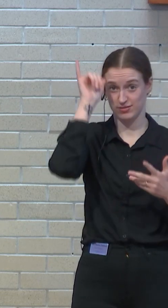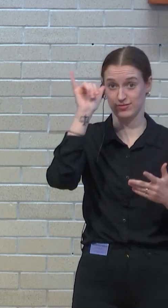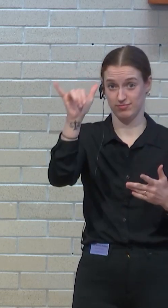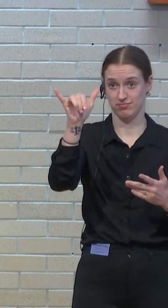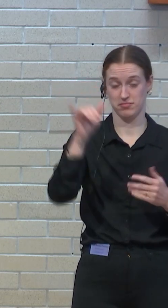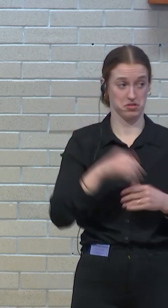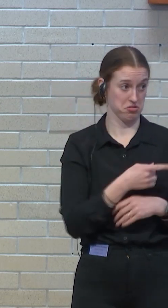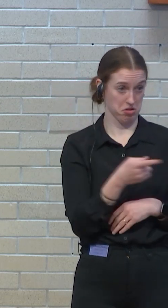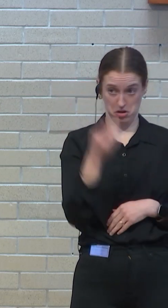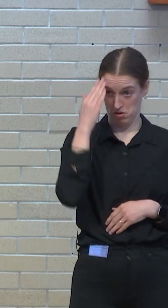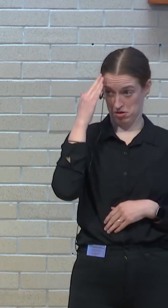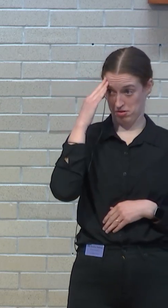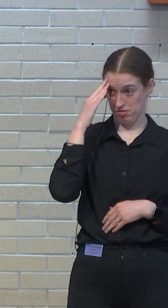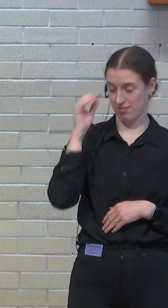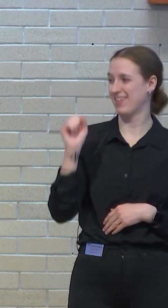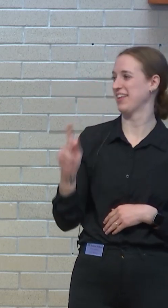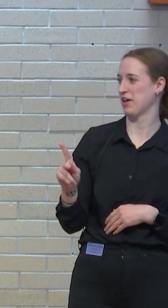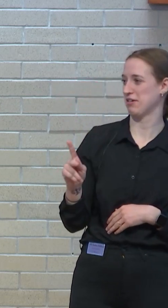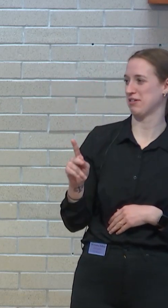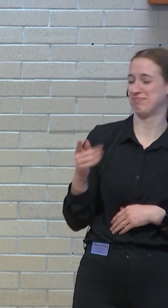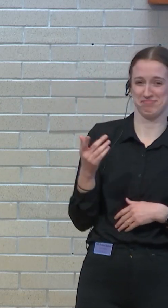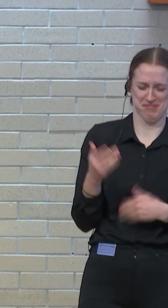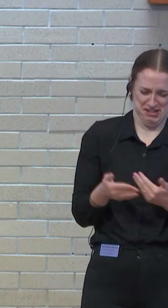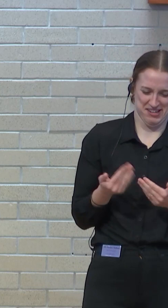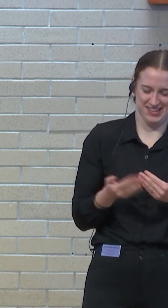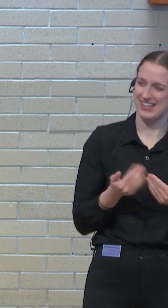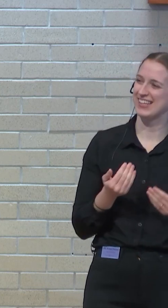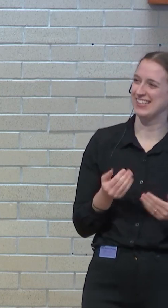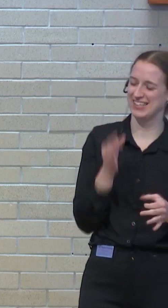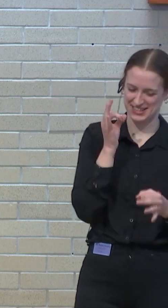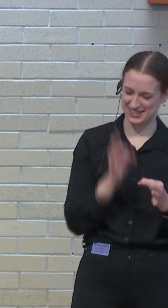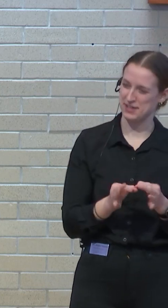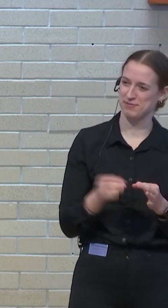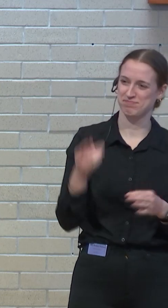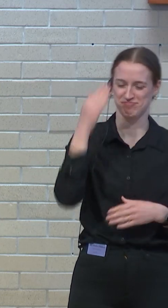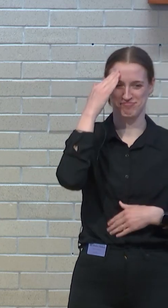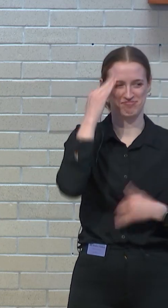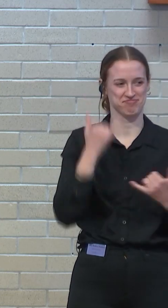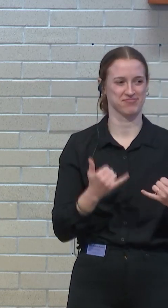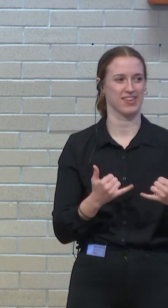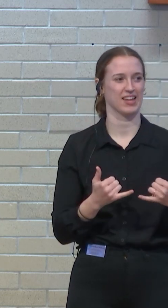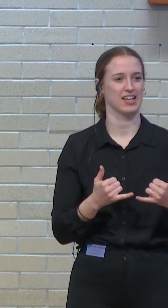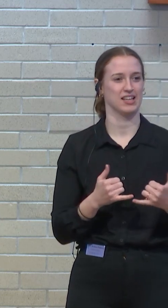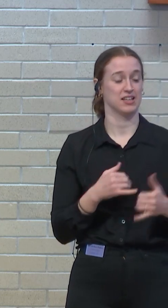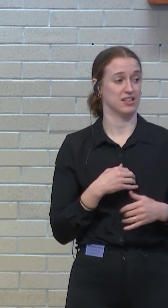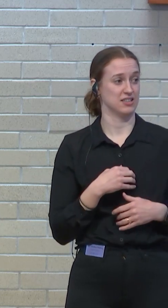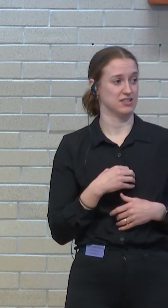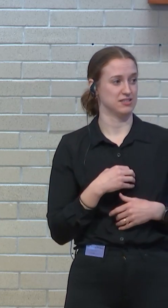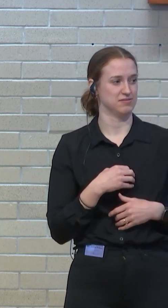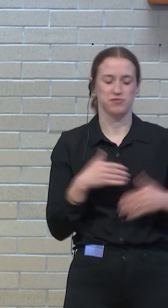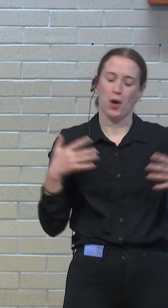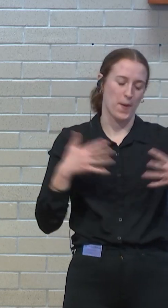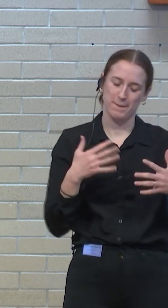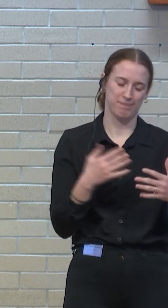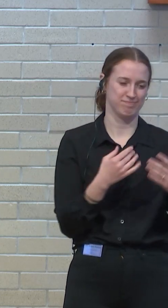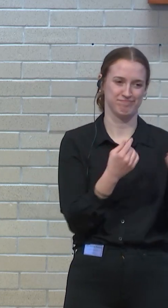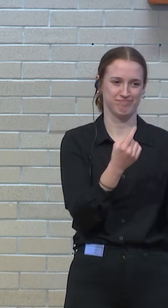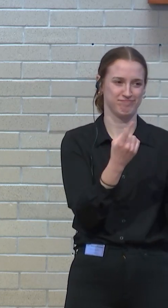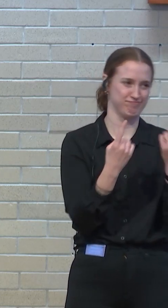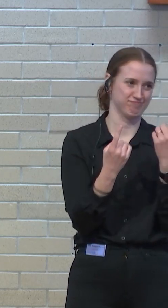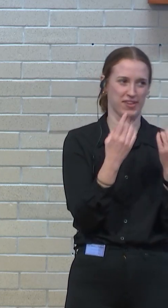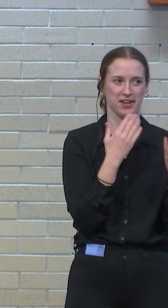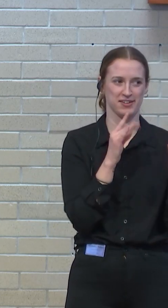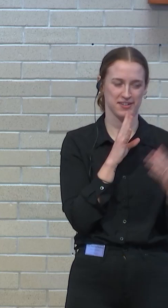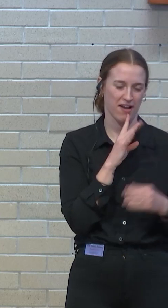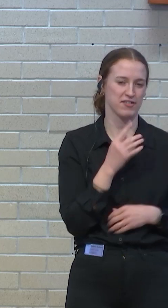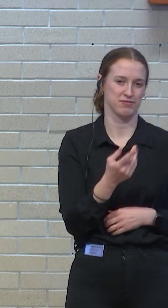That's okay. They're really simple. You'll know today. Like I tell my students, don't be afraid to talk back at me, okay? So there's